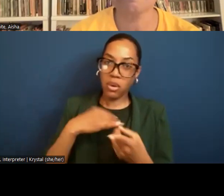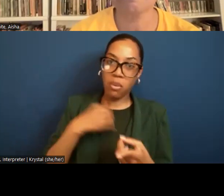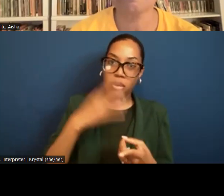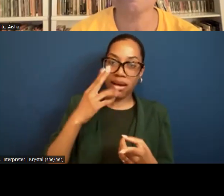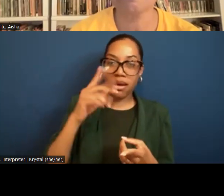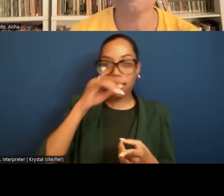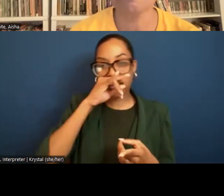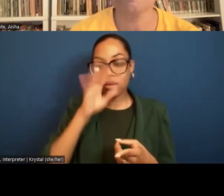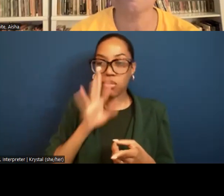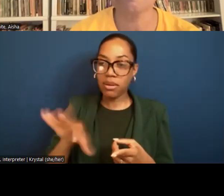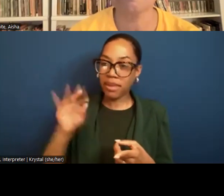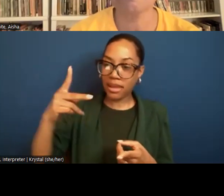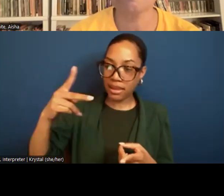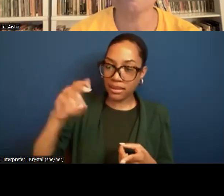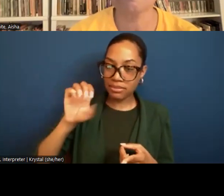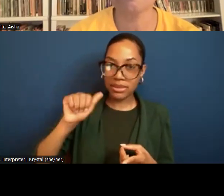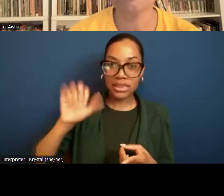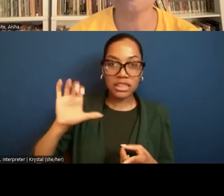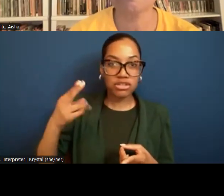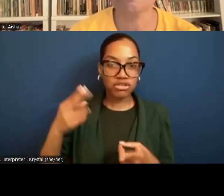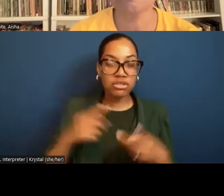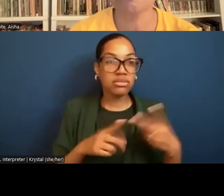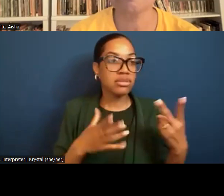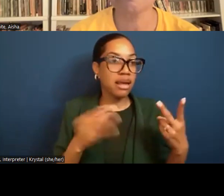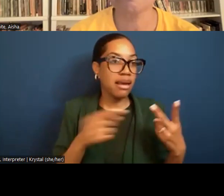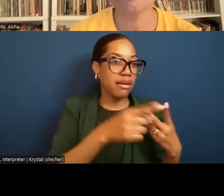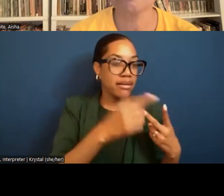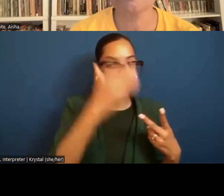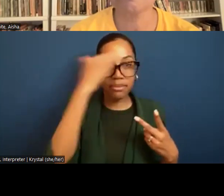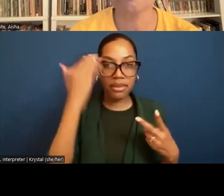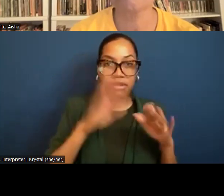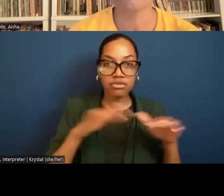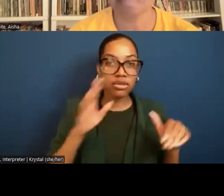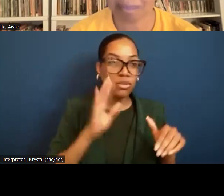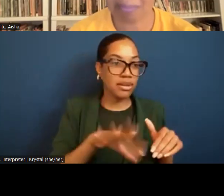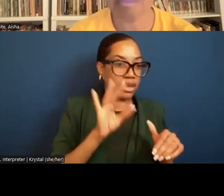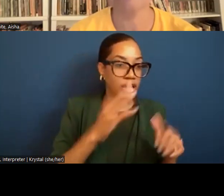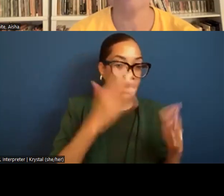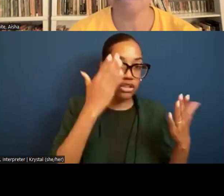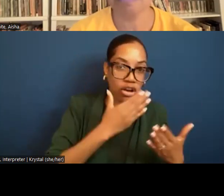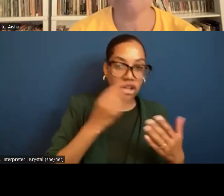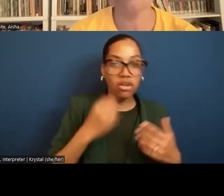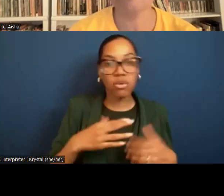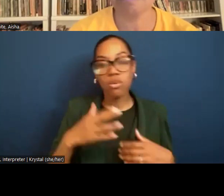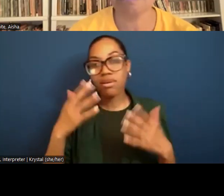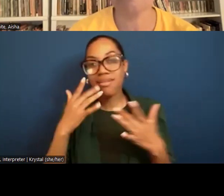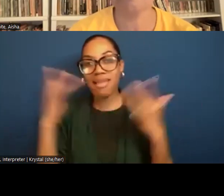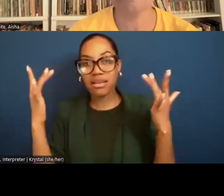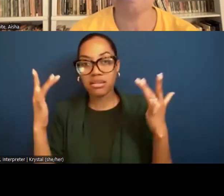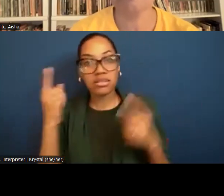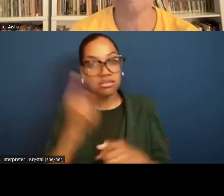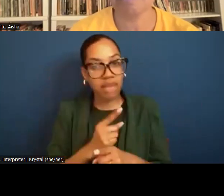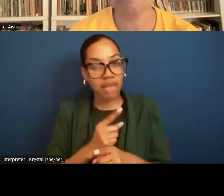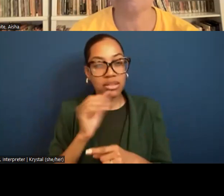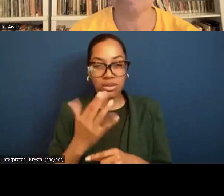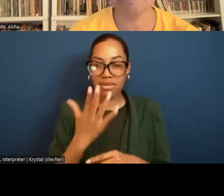are a Black child in a predominantly white classroom, dark and light means something very different than if you're a Black child in a classroom with other Black children. So we've got to first